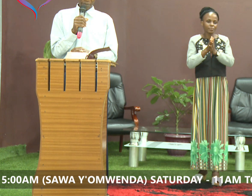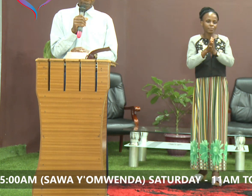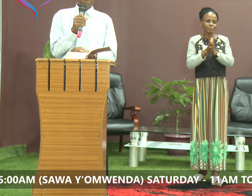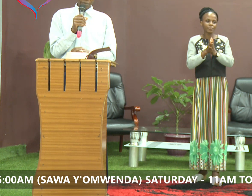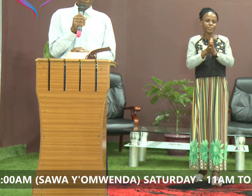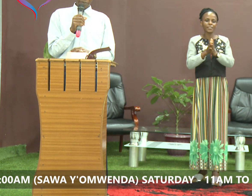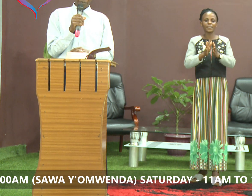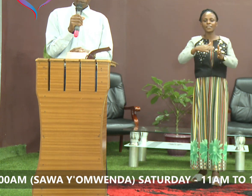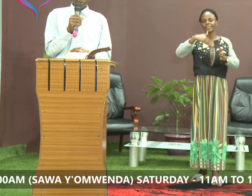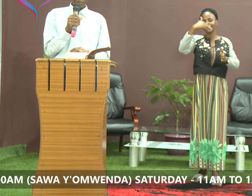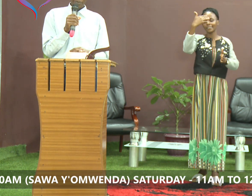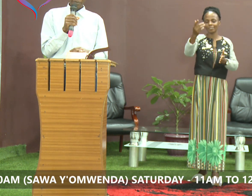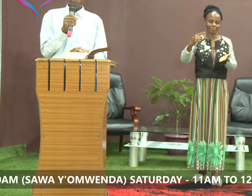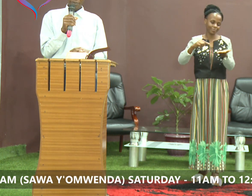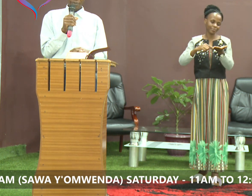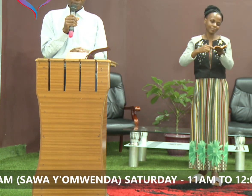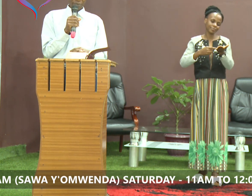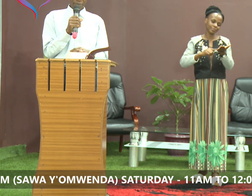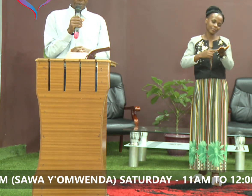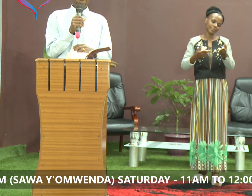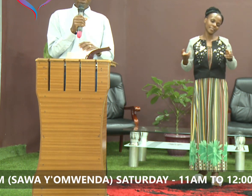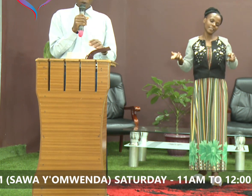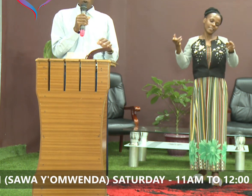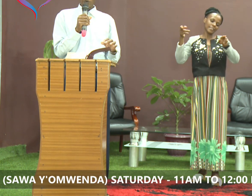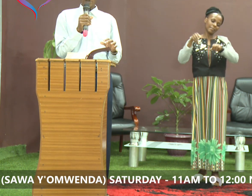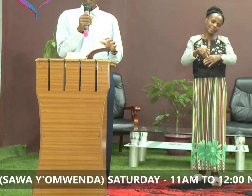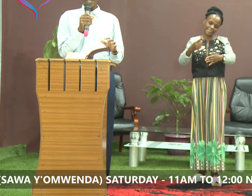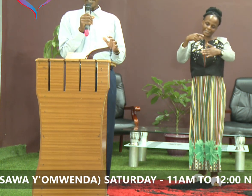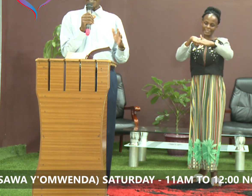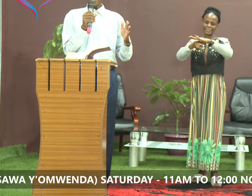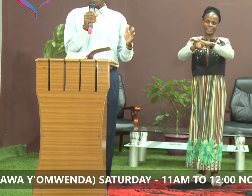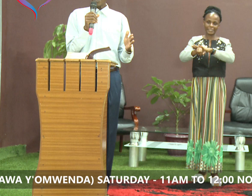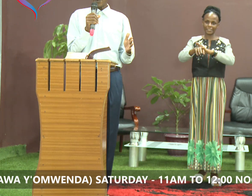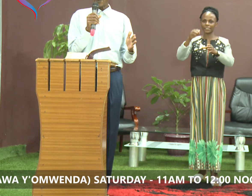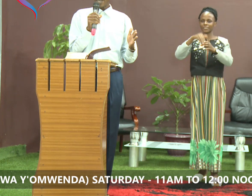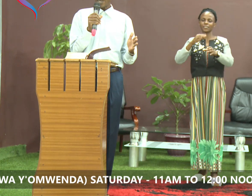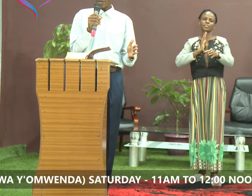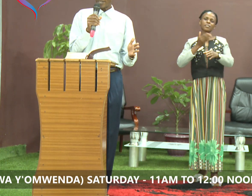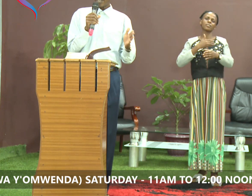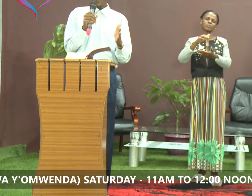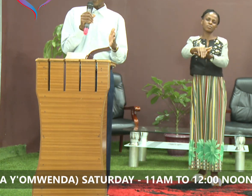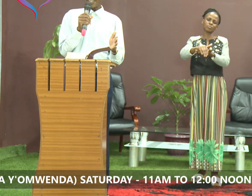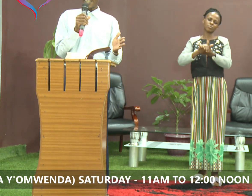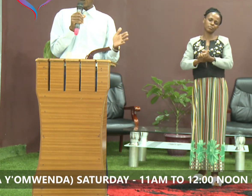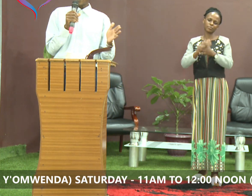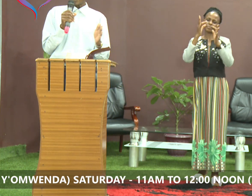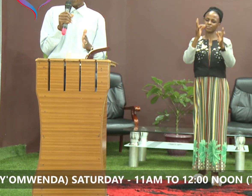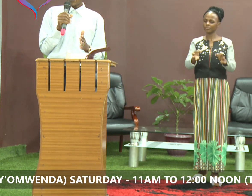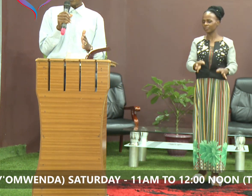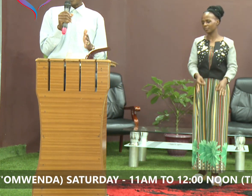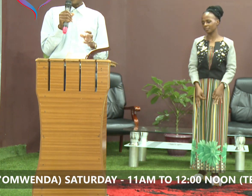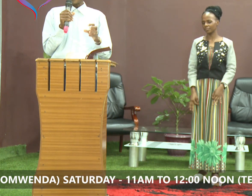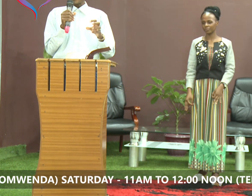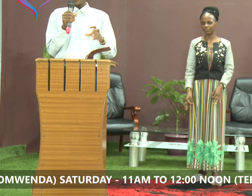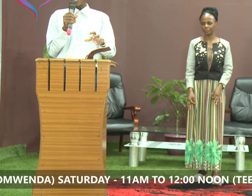bayita technology naye n'ayingira mu system. When we are looking at the journey of Adam and Eve as they